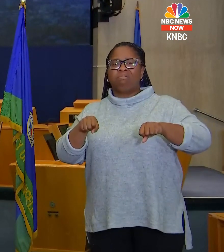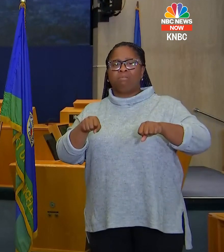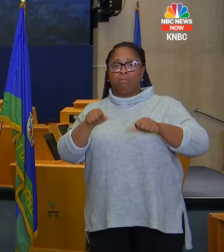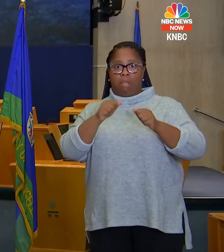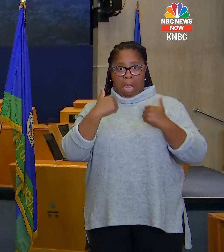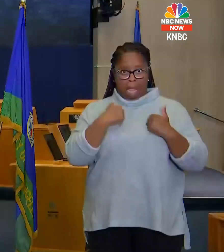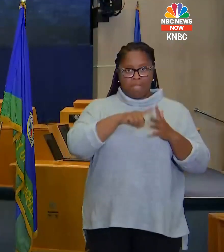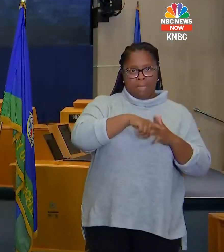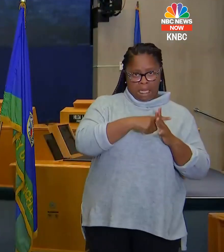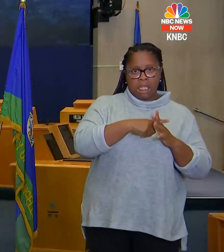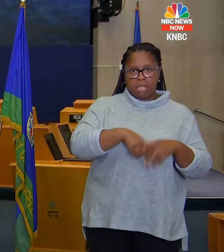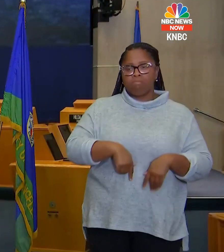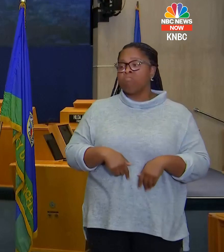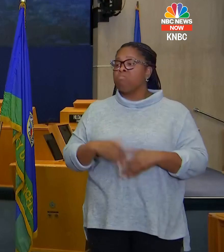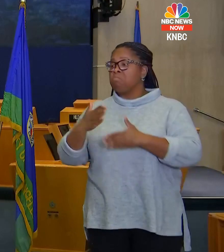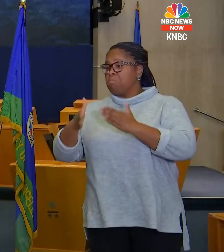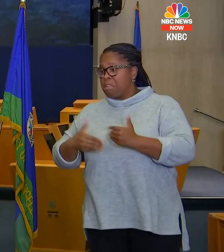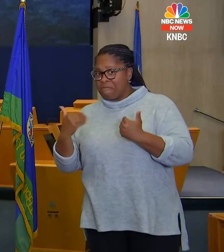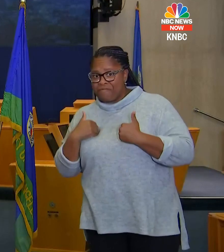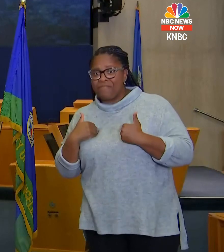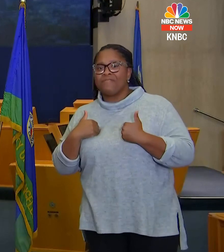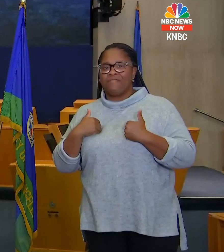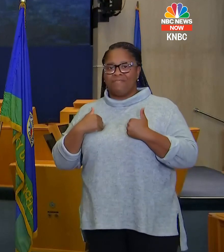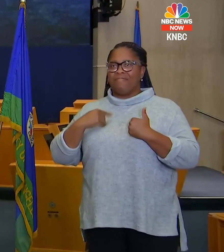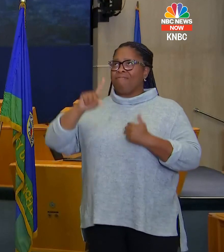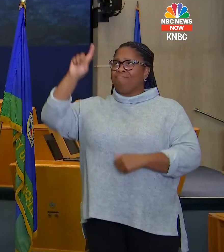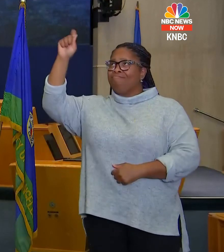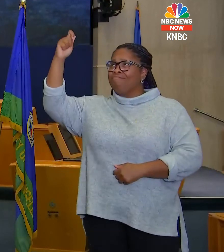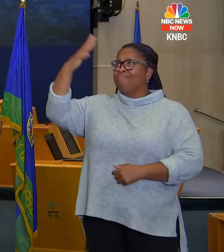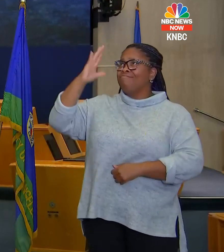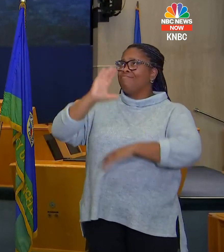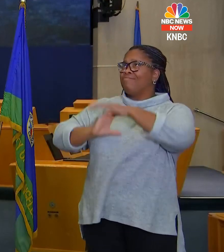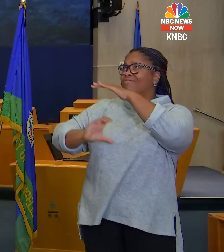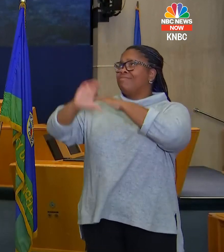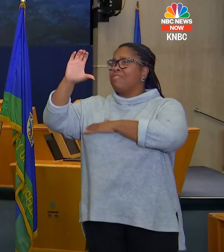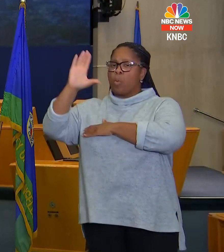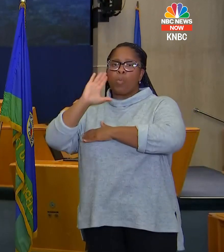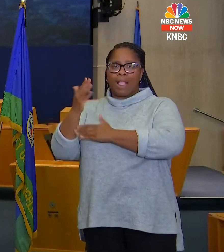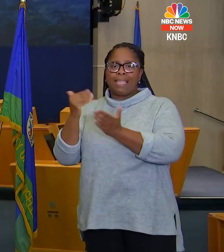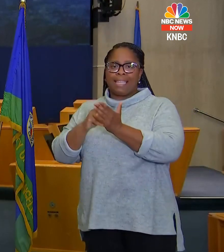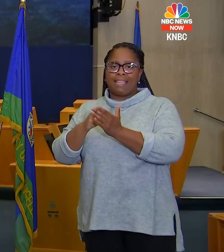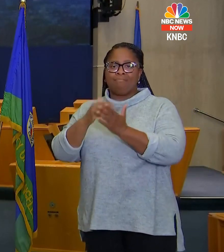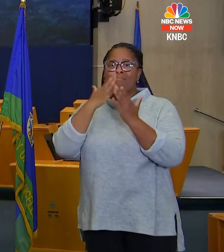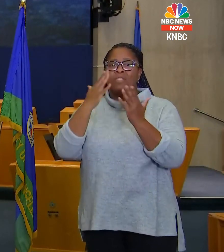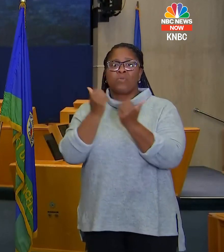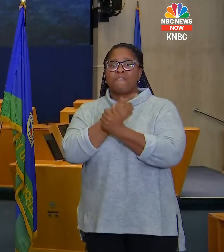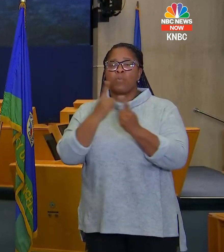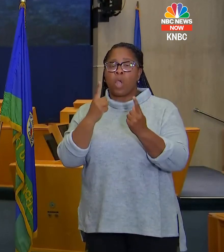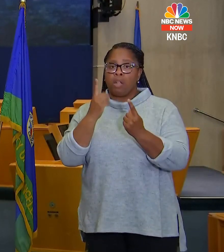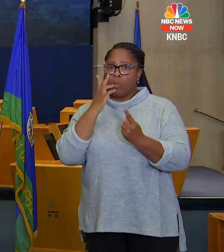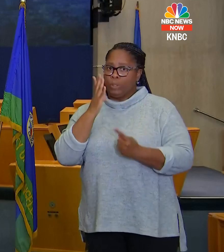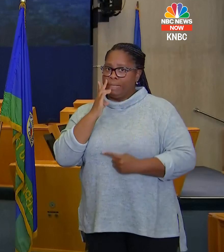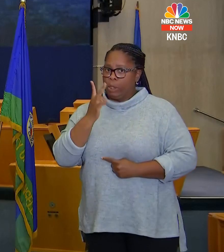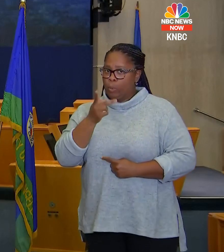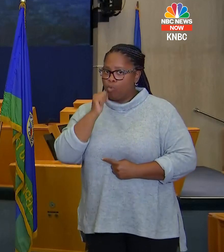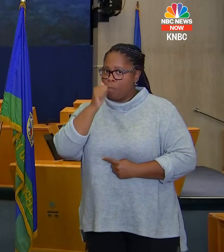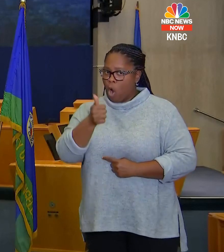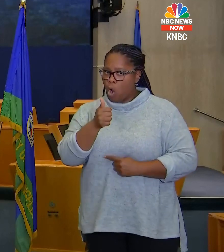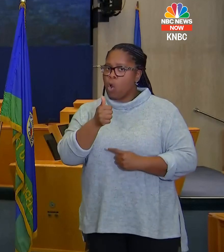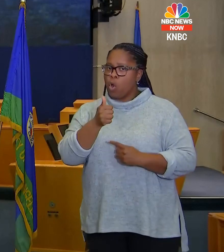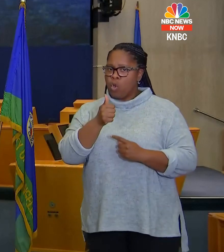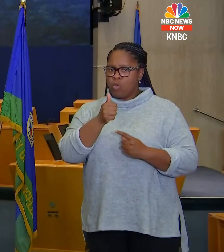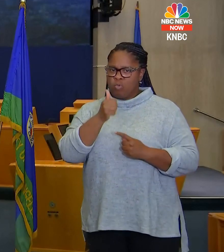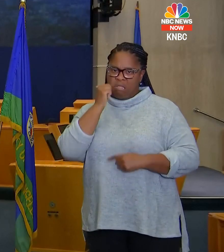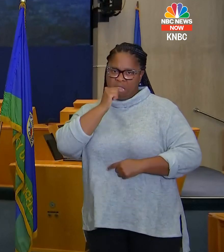end when the sun will come out. Thank you all, and we will see you beginning tomorrow at our daily press briefings at the